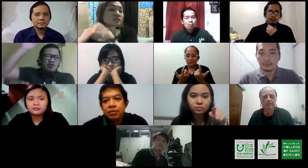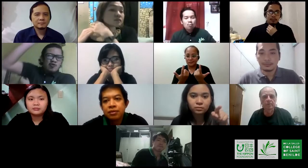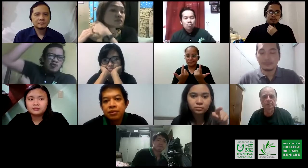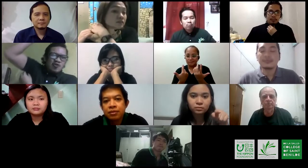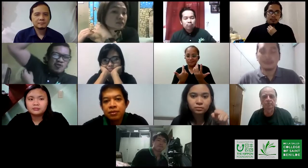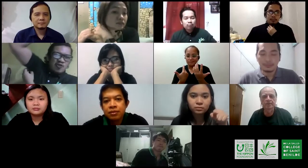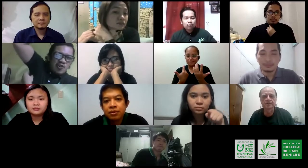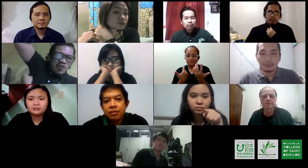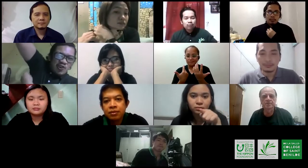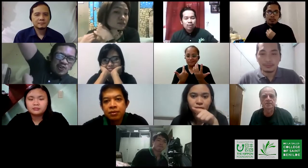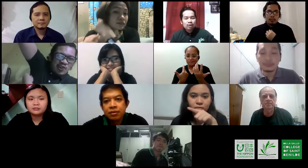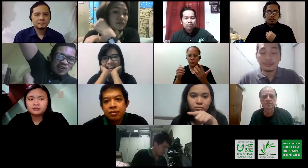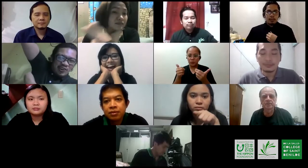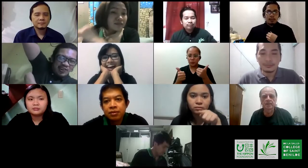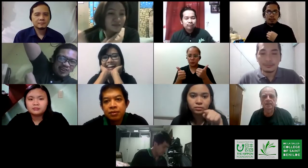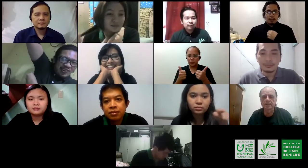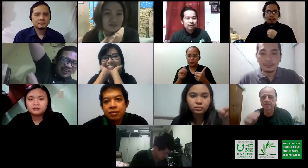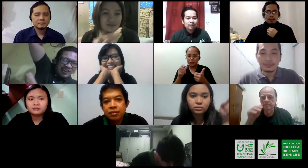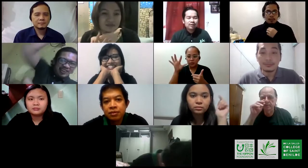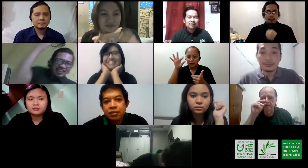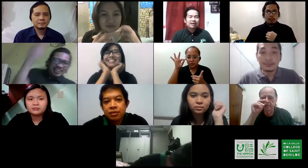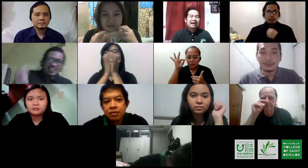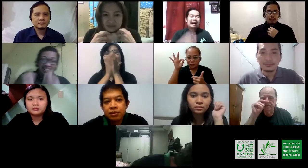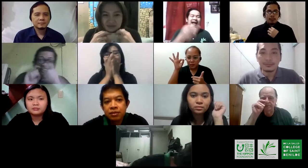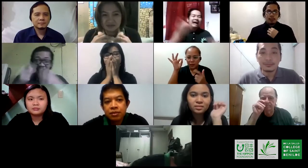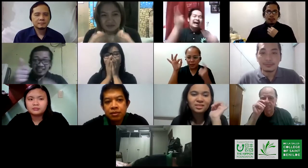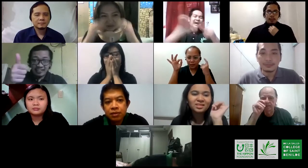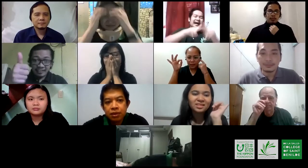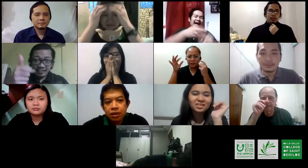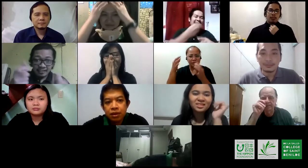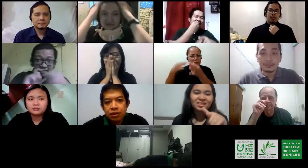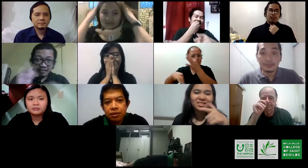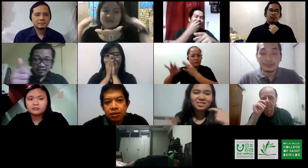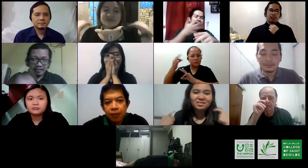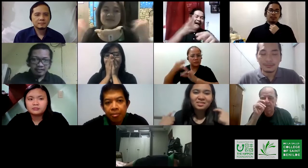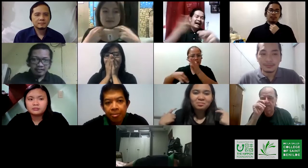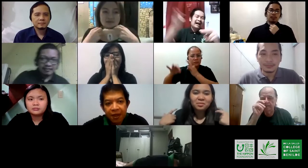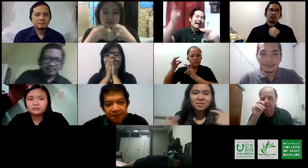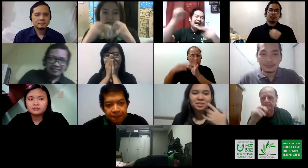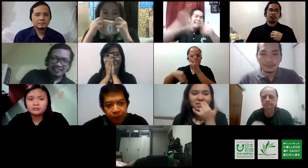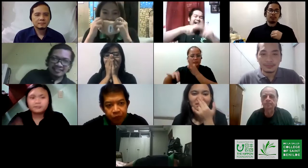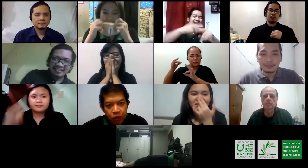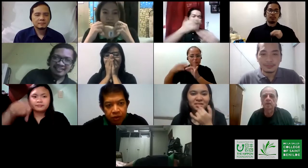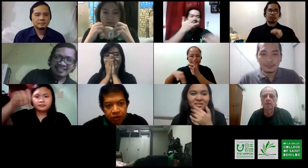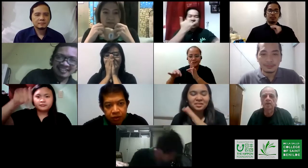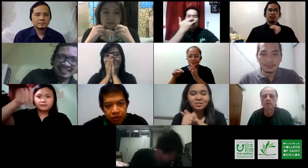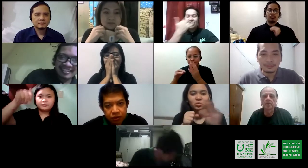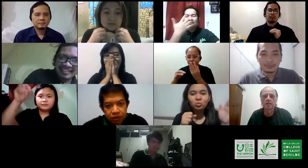I don't know which group it is, Jasmine, and I think Mary Chris Meng, and